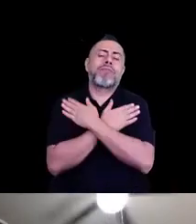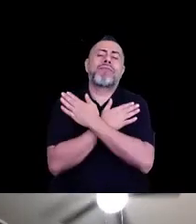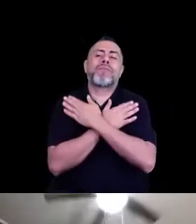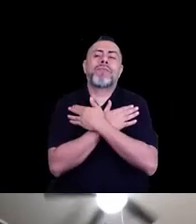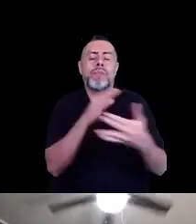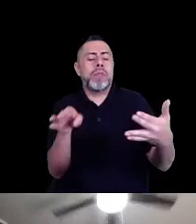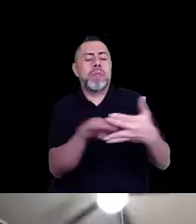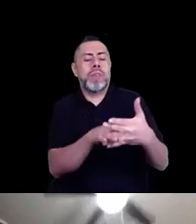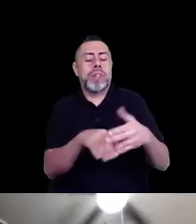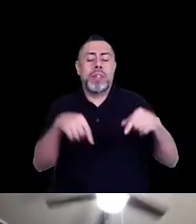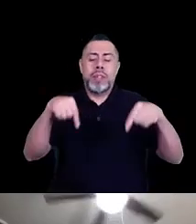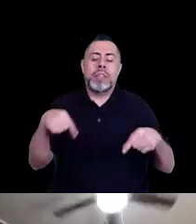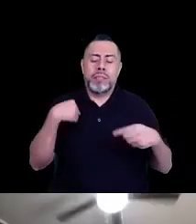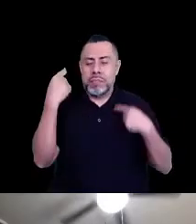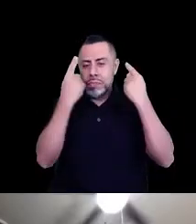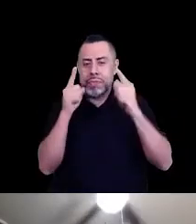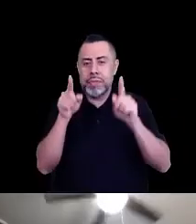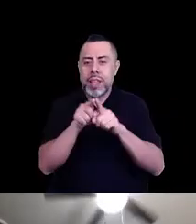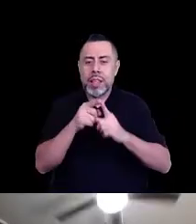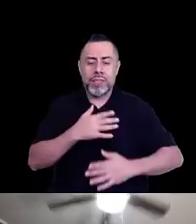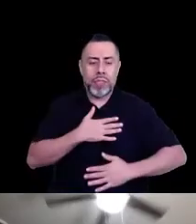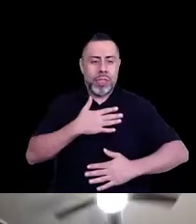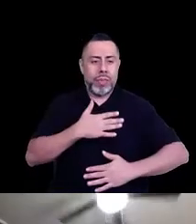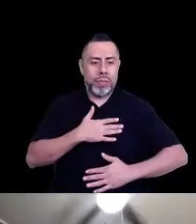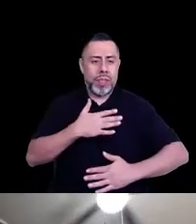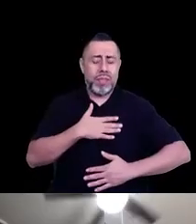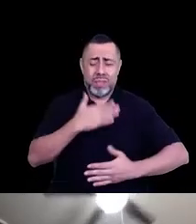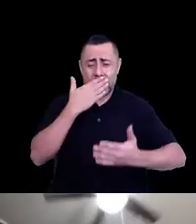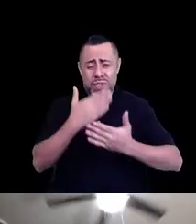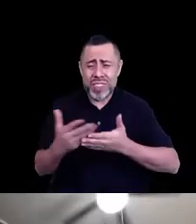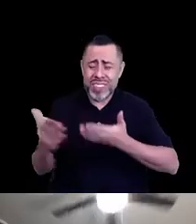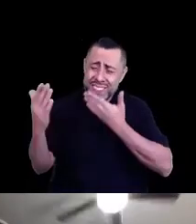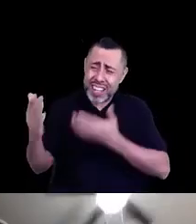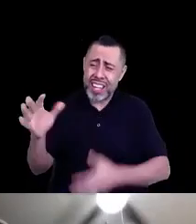This is breathing. This is good. And thank you, Frank. Thanks, Judy.